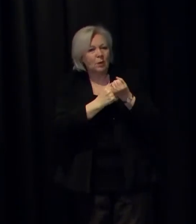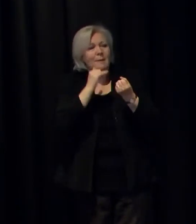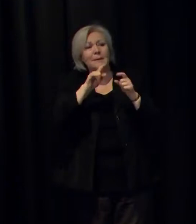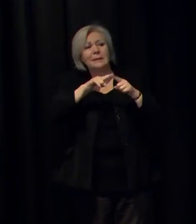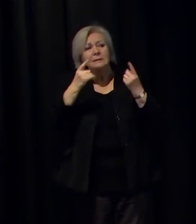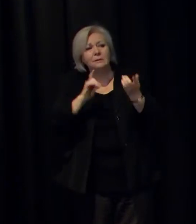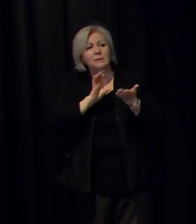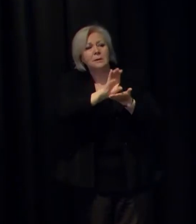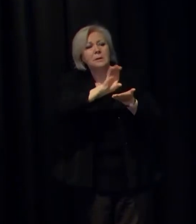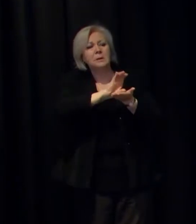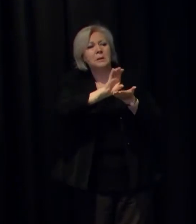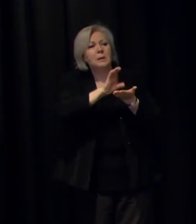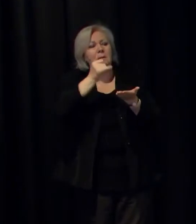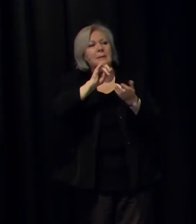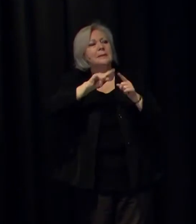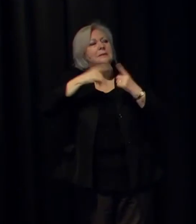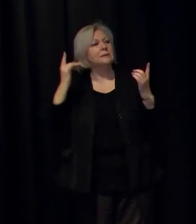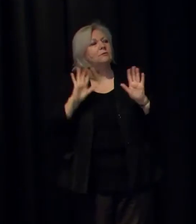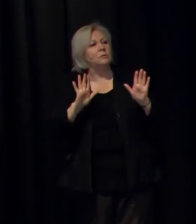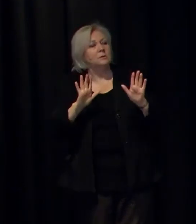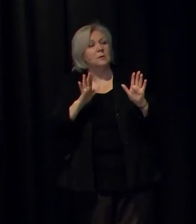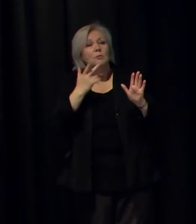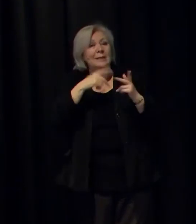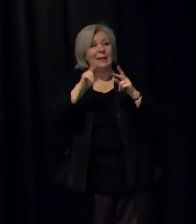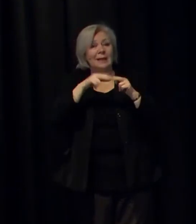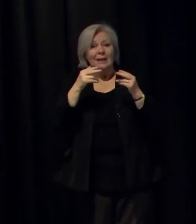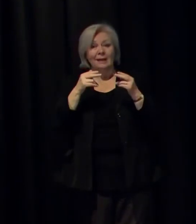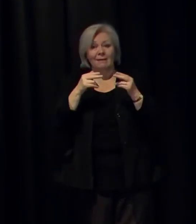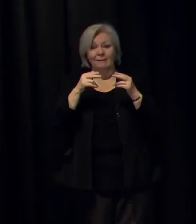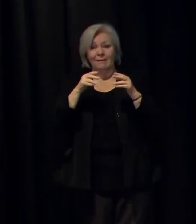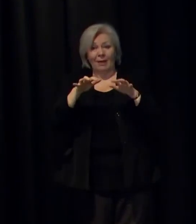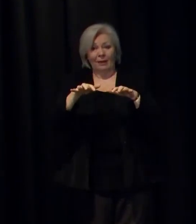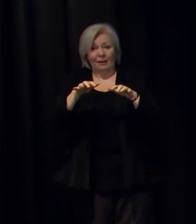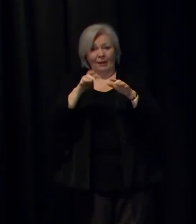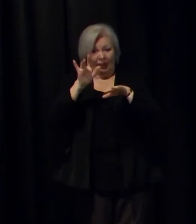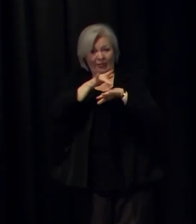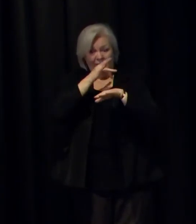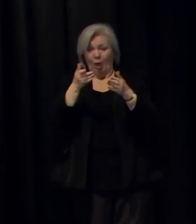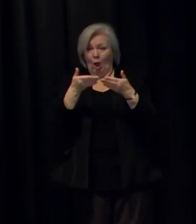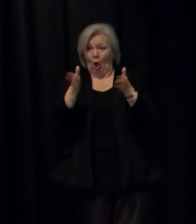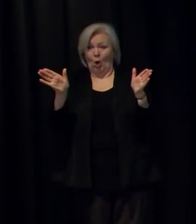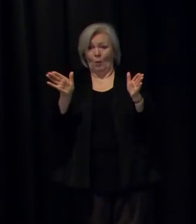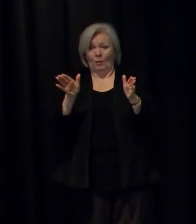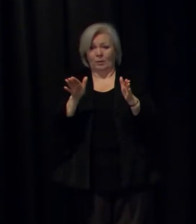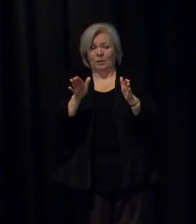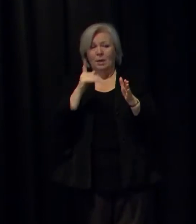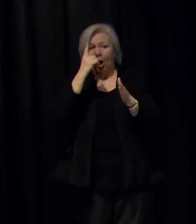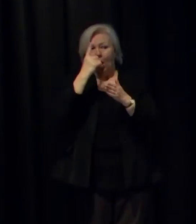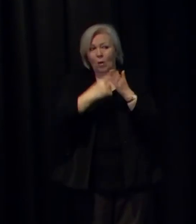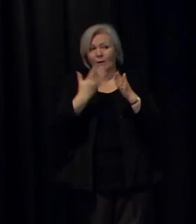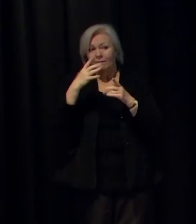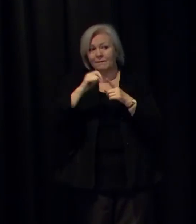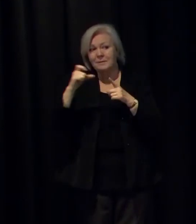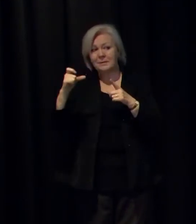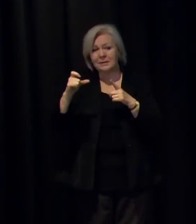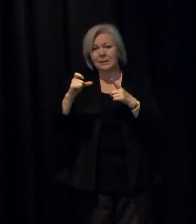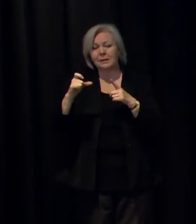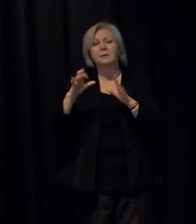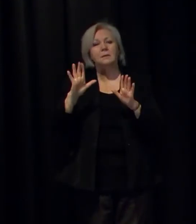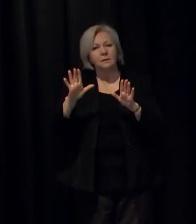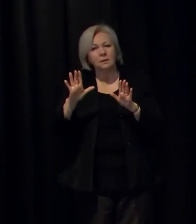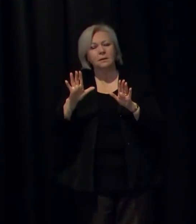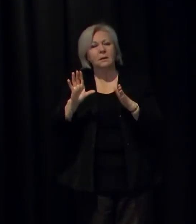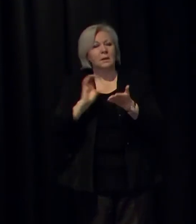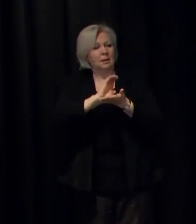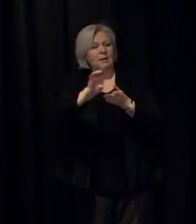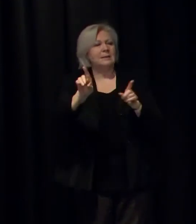may not. If you're open at 50%, you probably don't need the same support as if you're closed. But we'll continue to work with them.